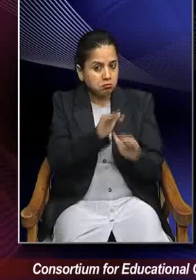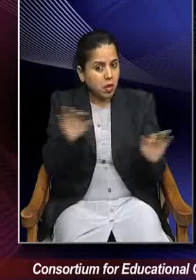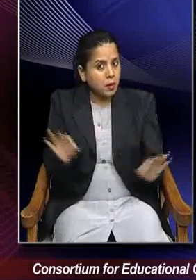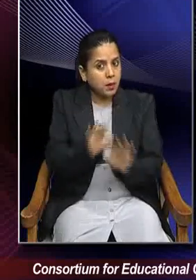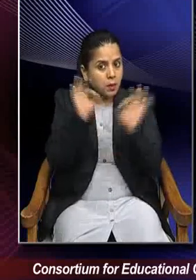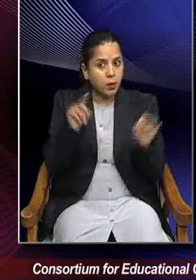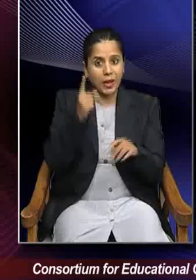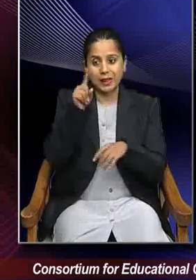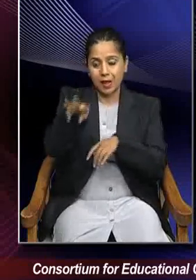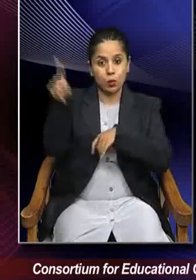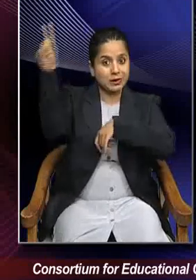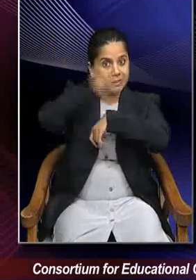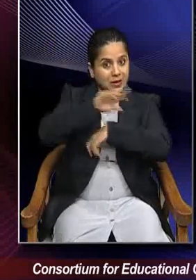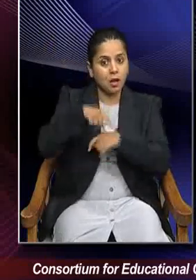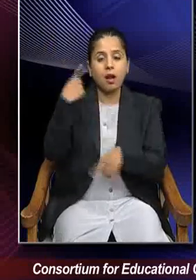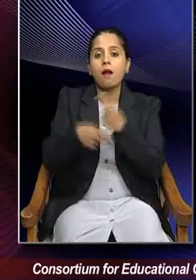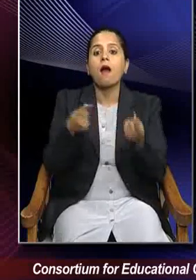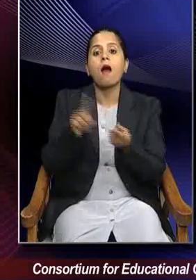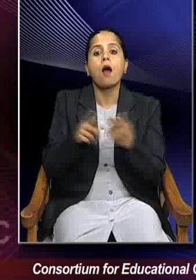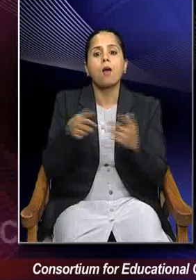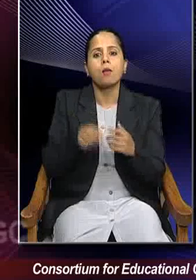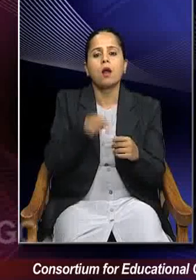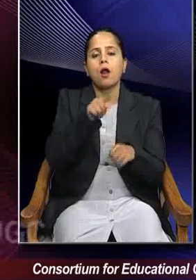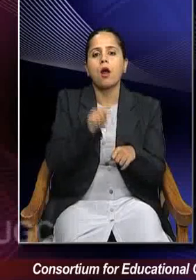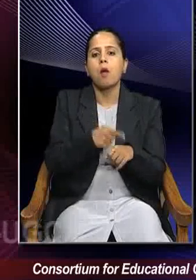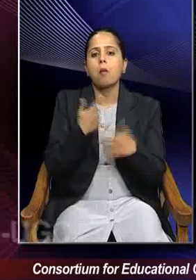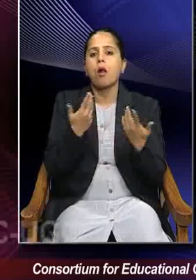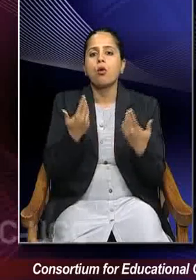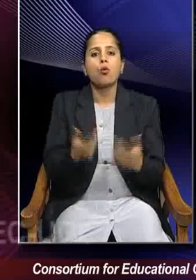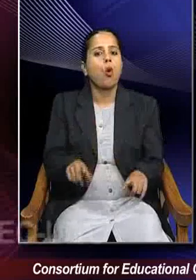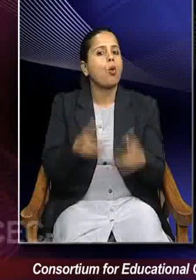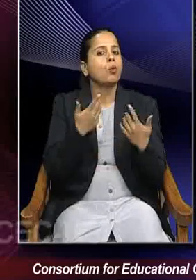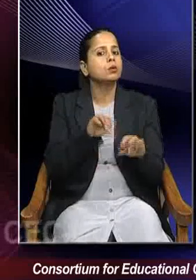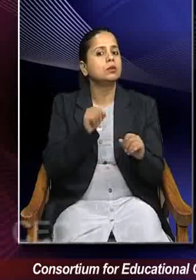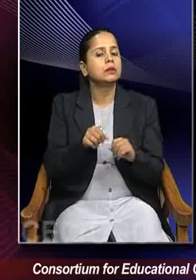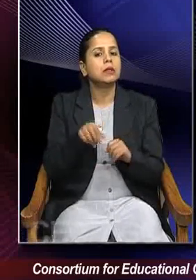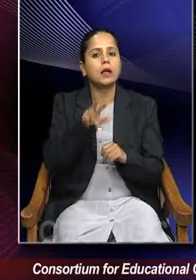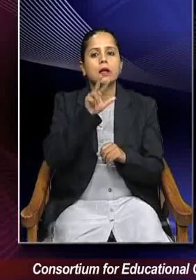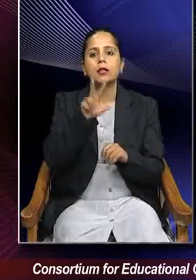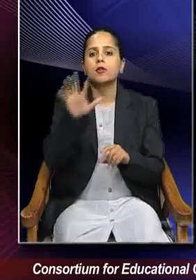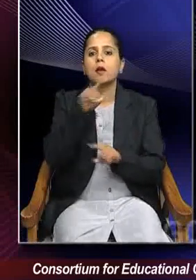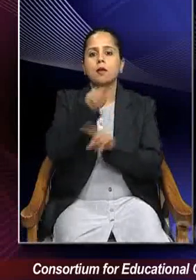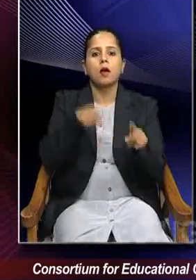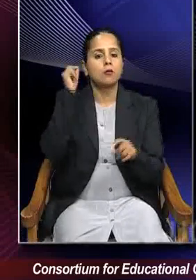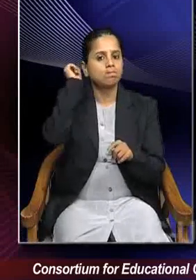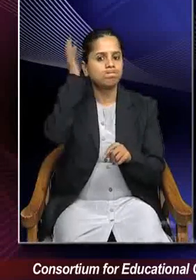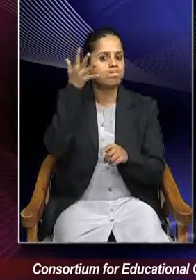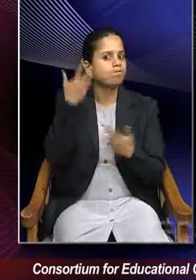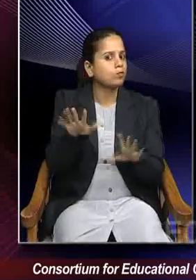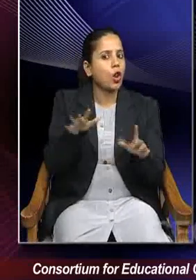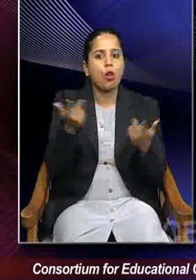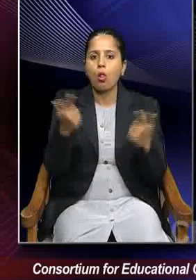first 1,000 days, then what happens that they lose the opportunities of developing 85% cognitively. And